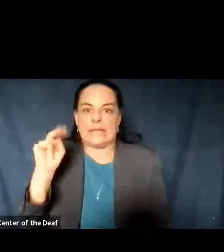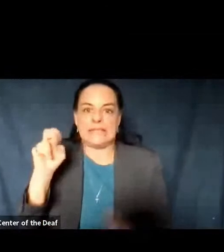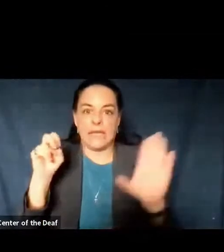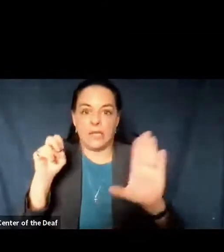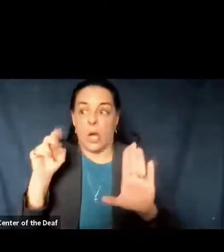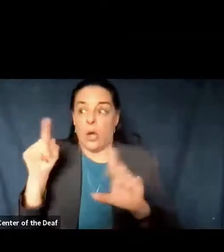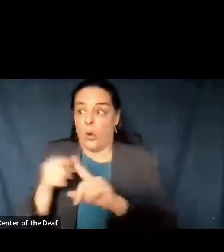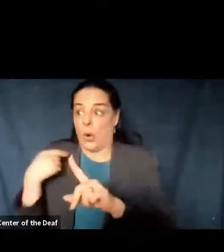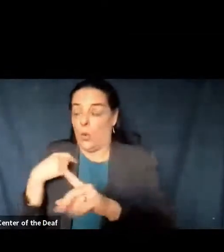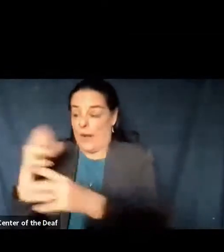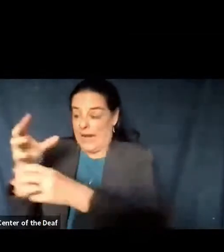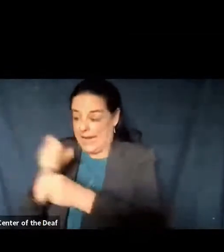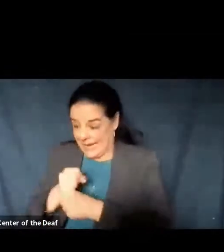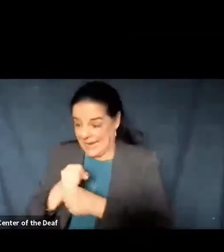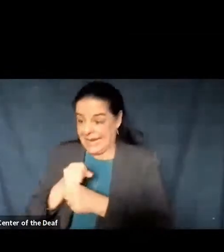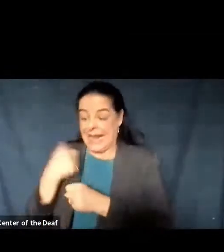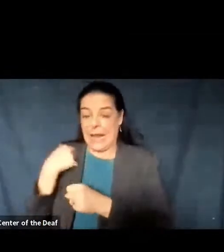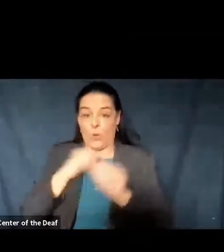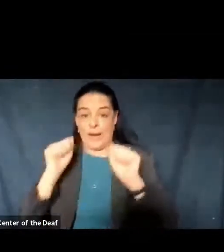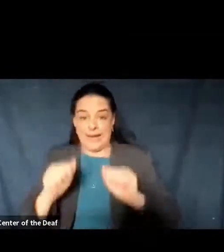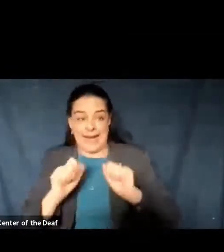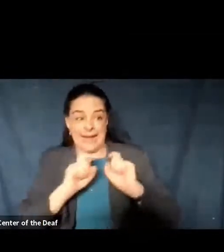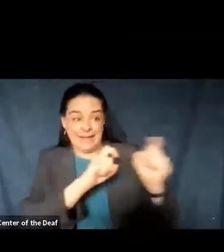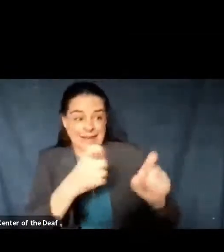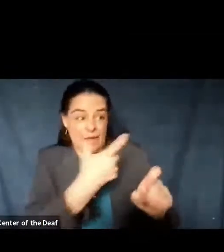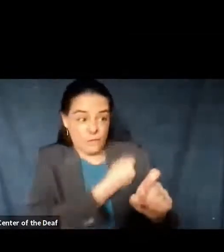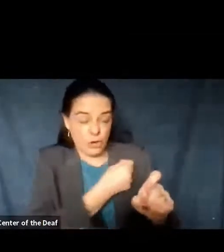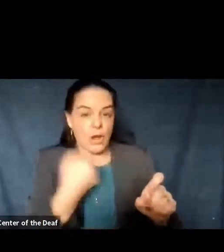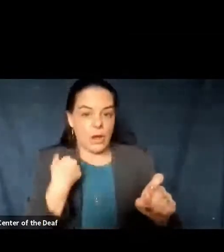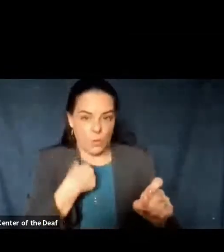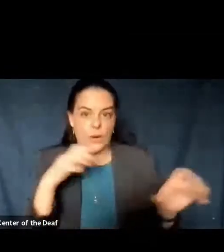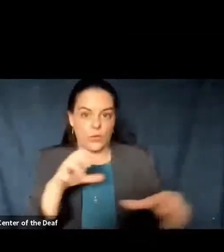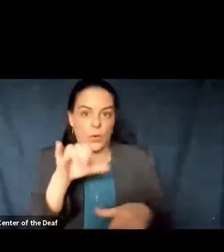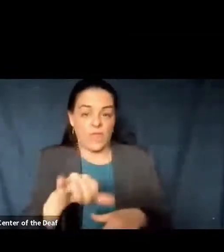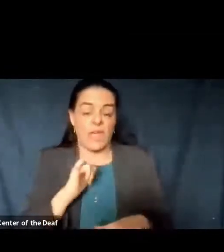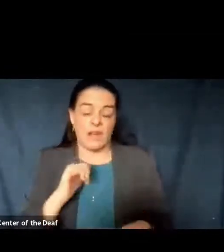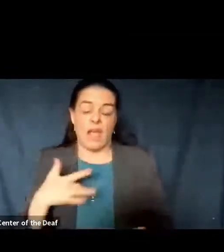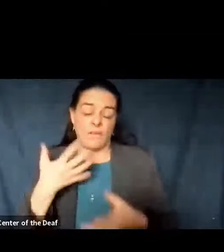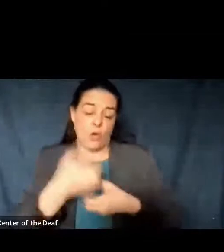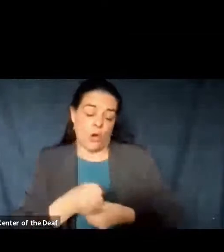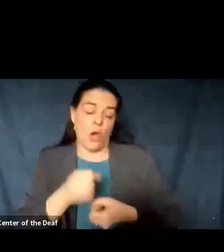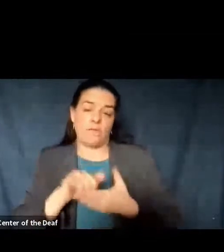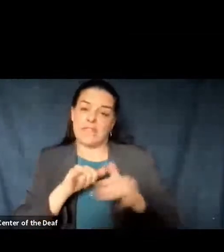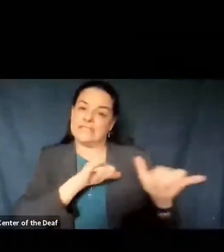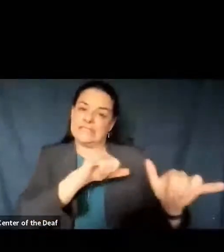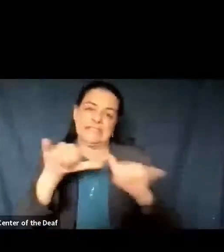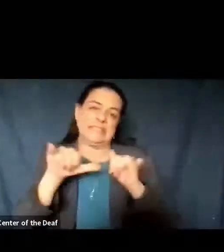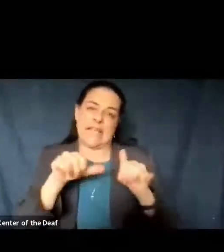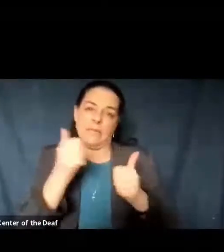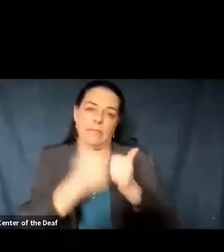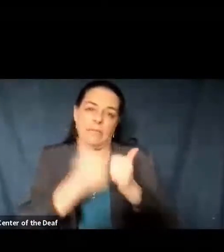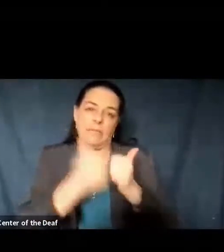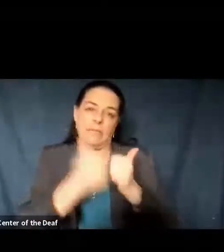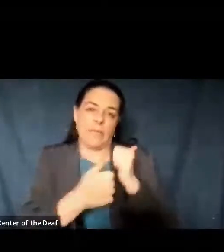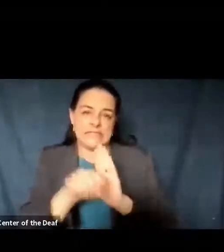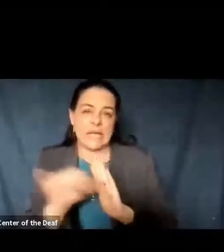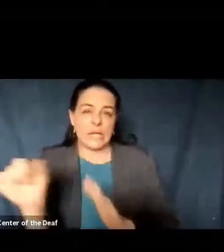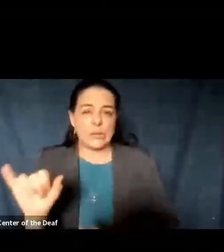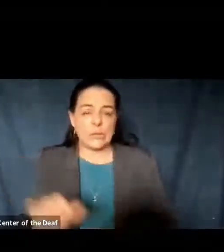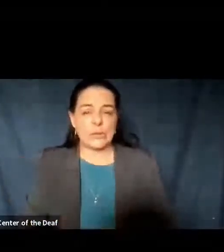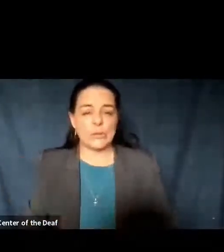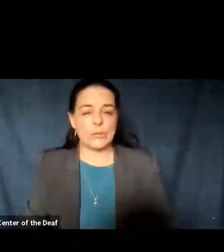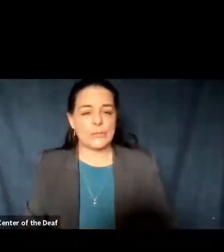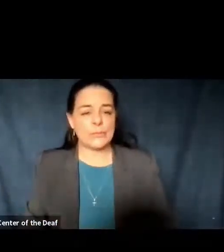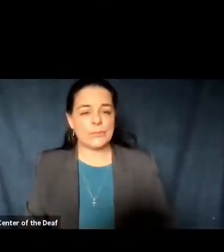able to get it out, we're getting it out. And I feel confident that that's what everybody else in the state's doing as well. All right, any further